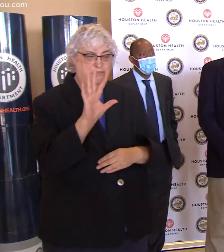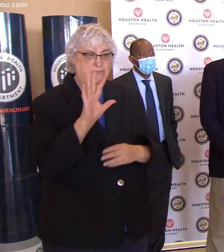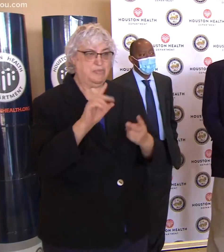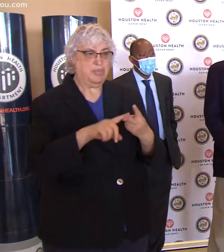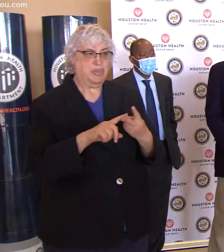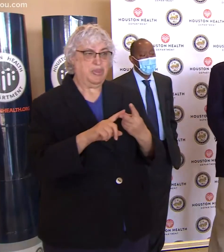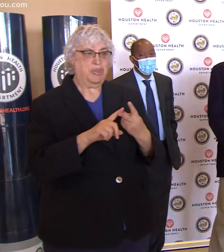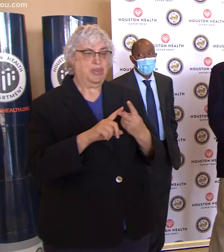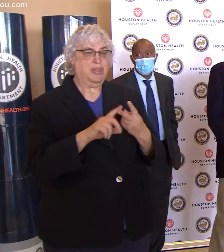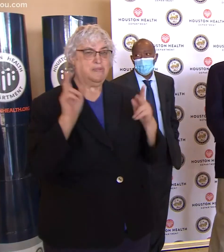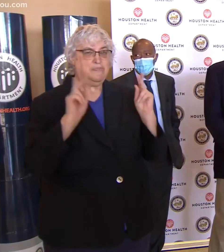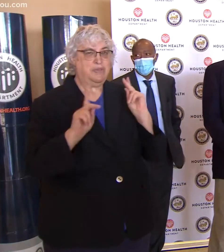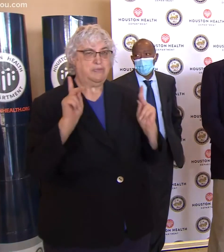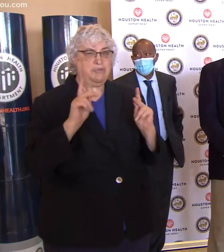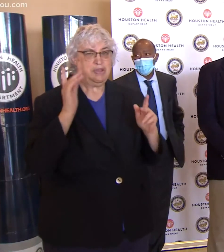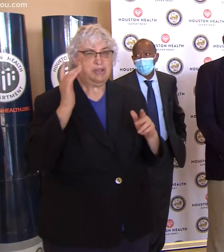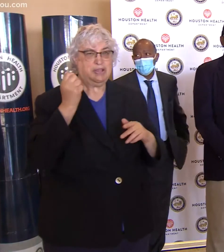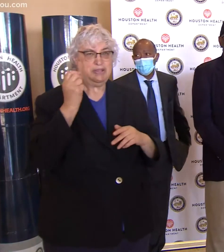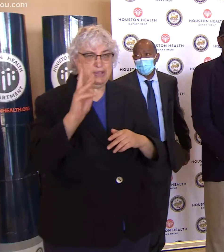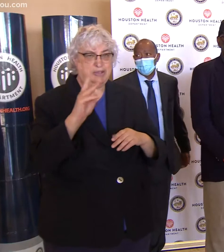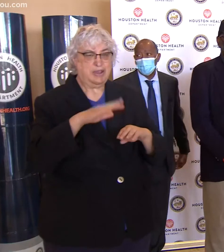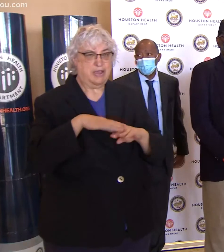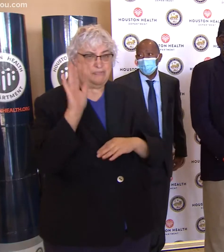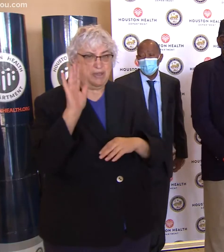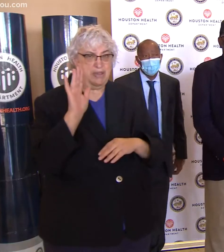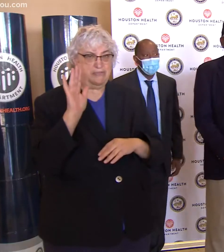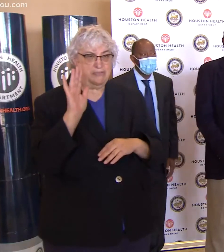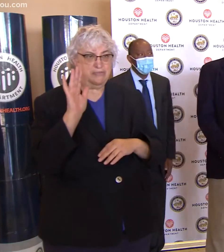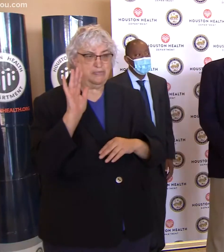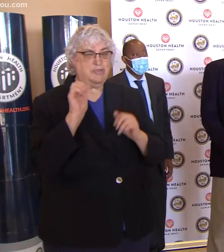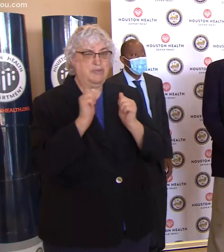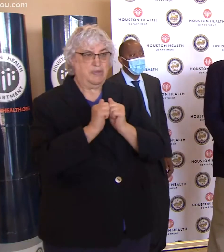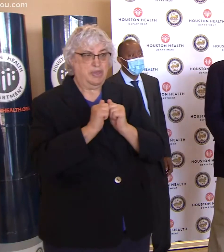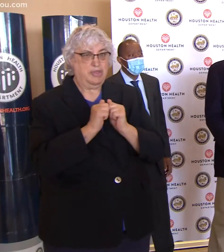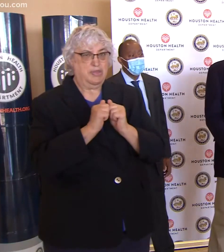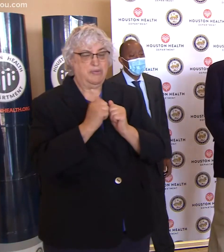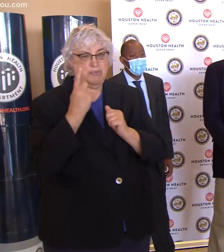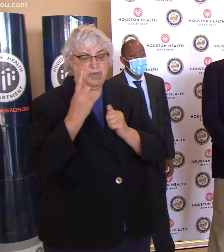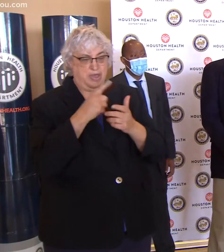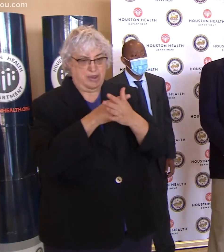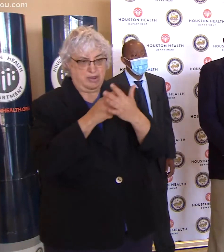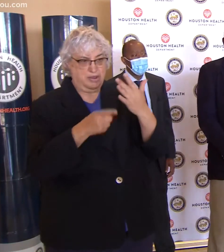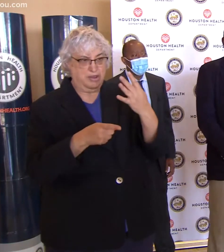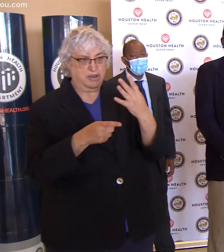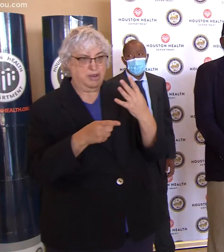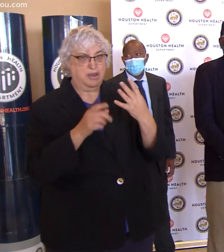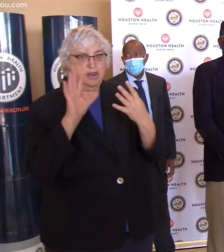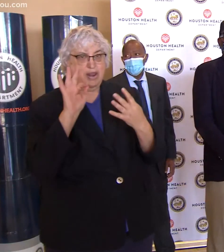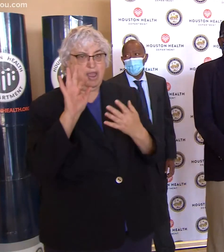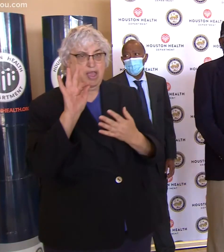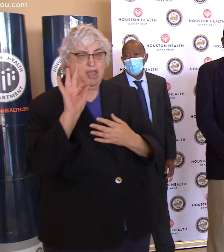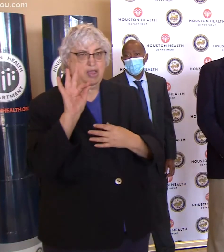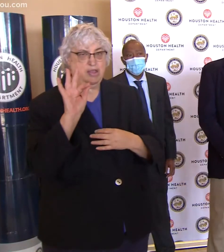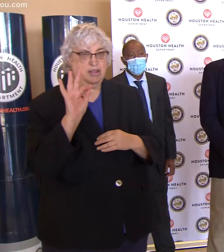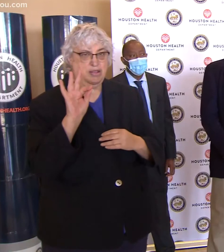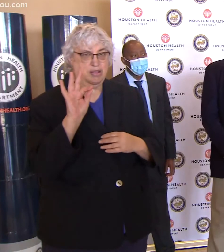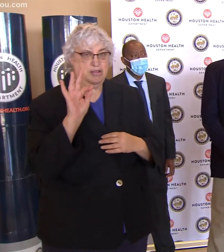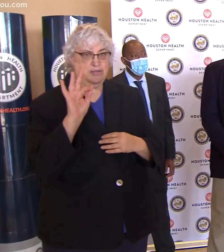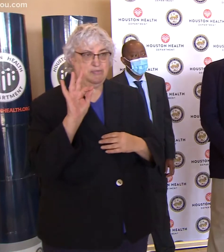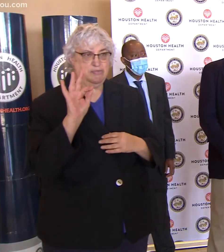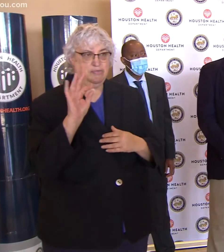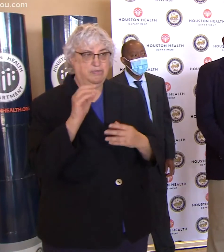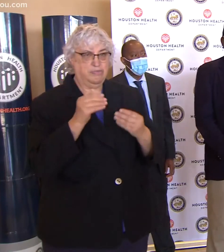says individuals that are 16 and above with one of the 9 conditions